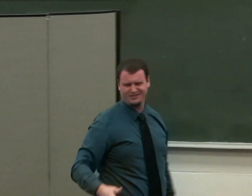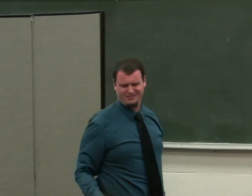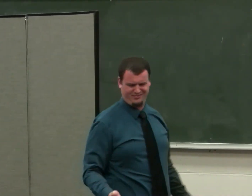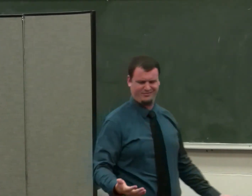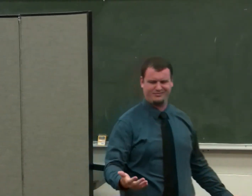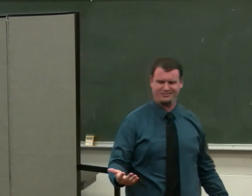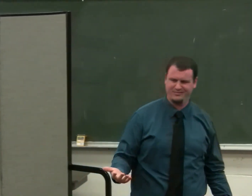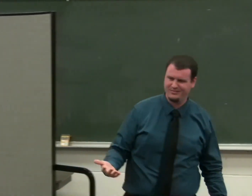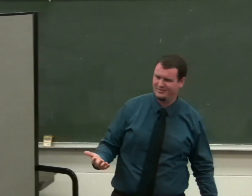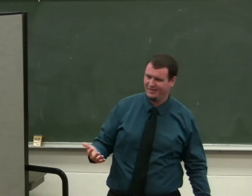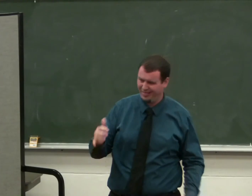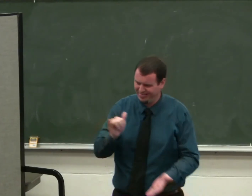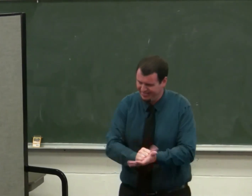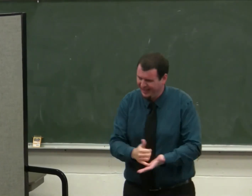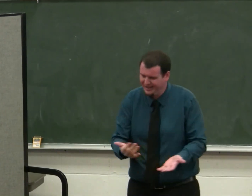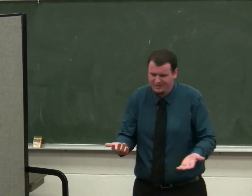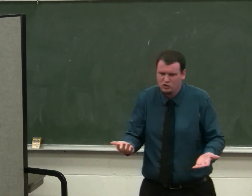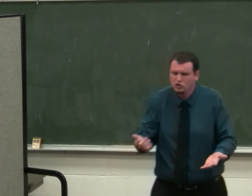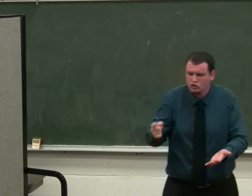it goes all around.